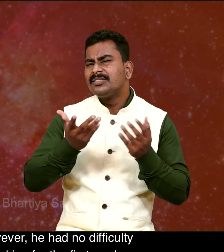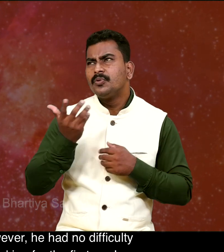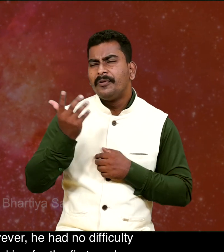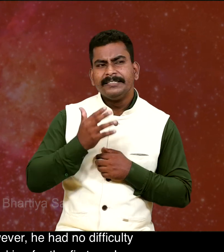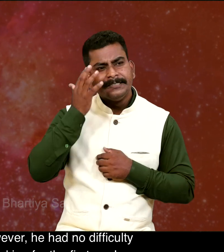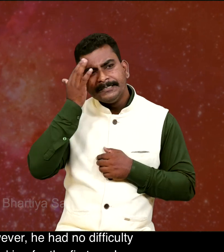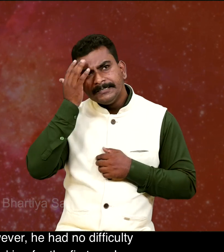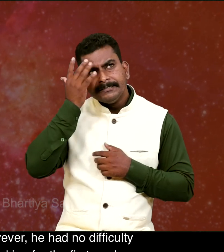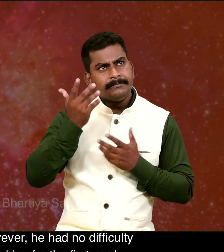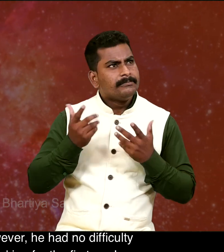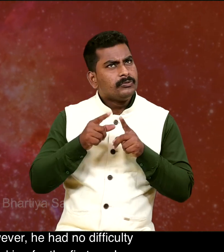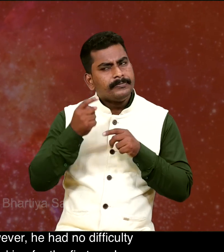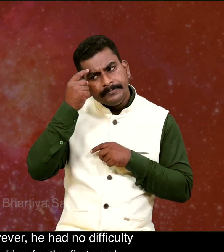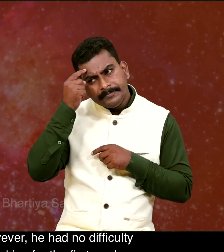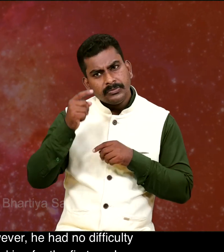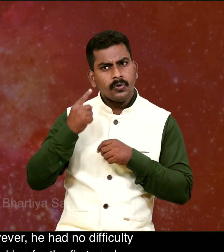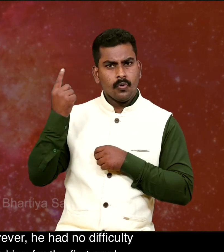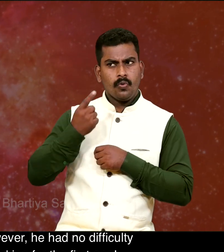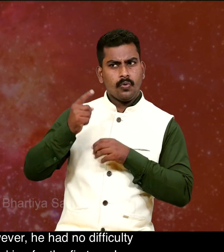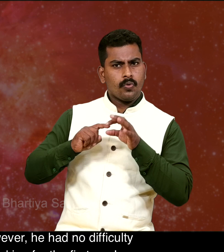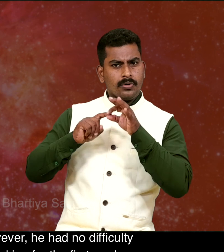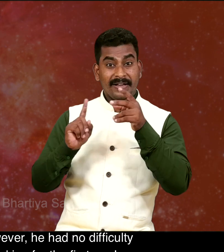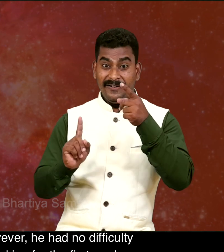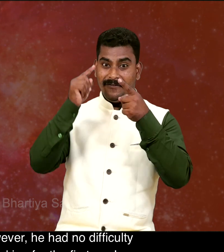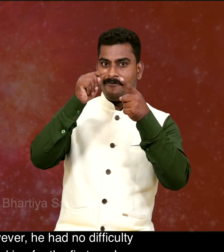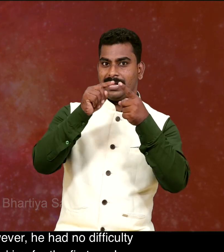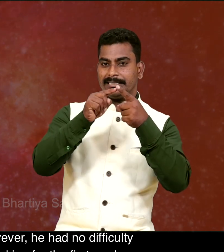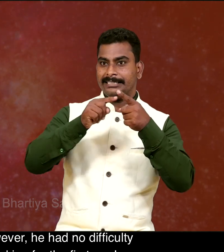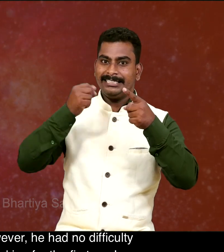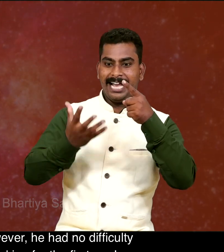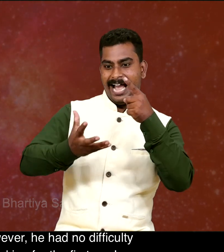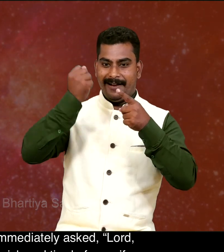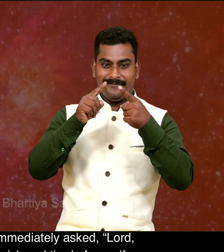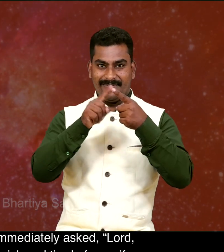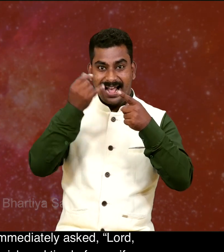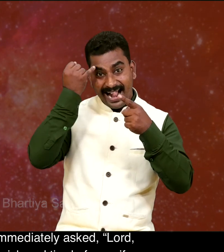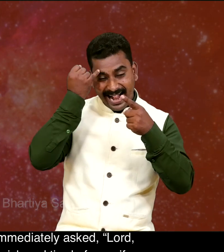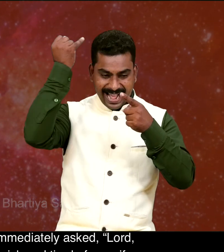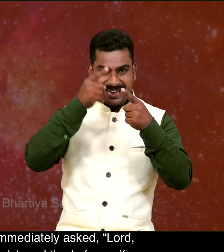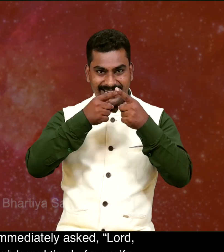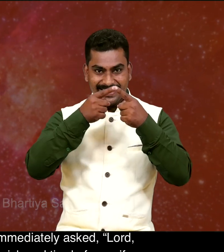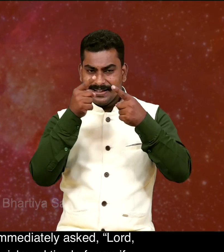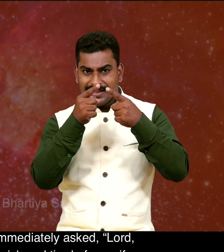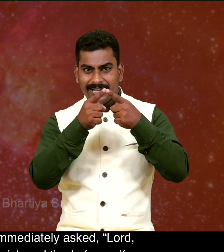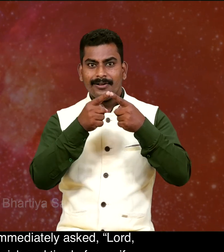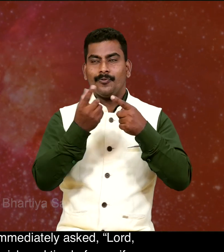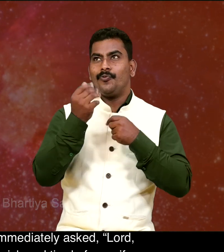he had no difficulty asking for the first one. He immediately asked, "Lord, I